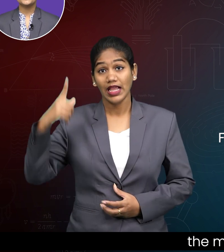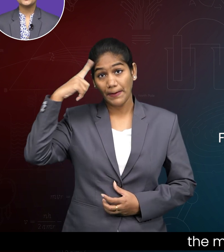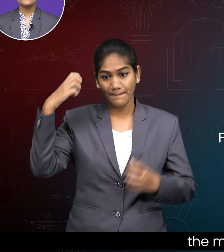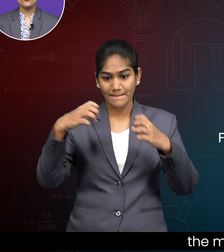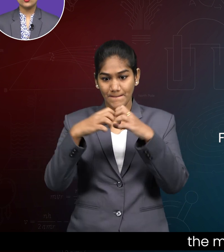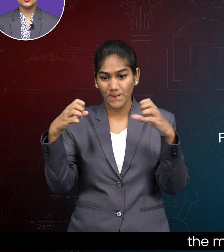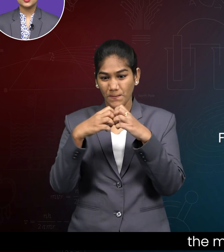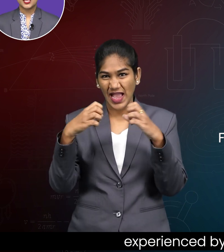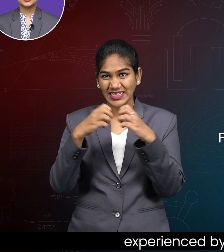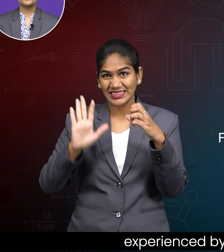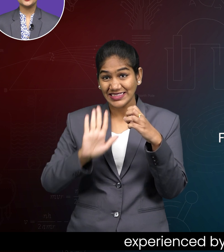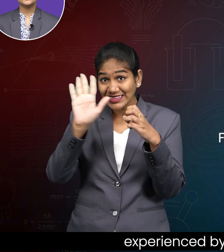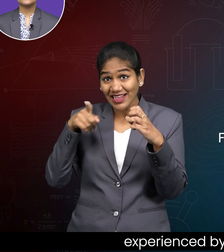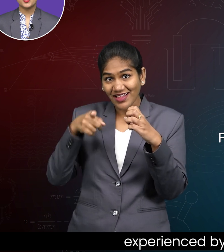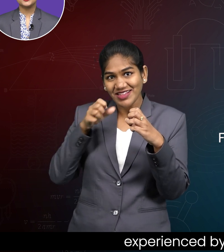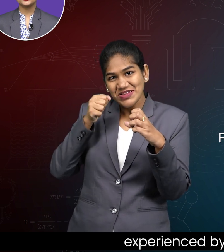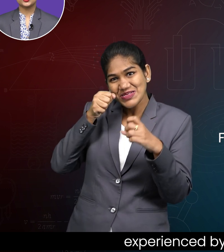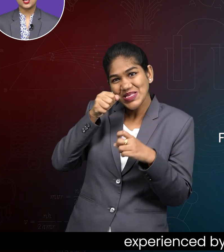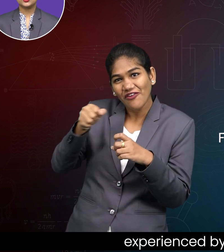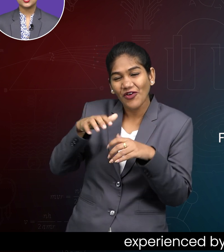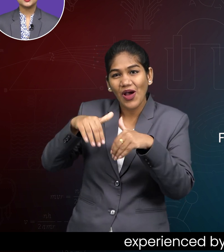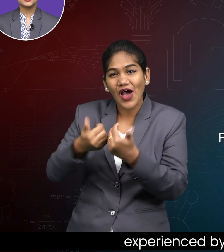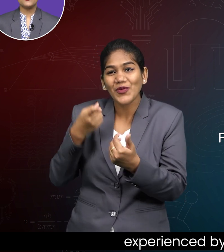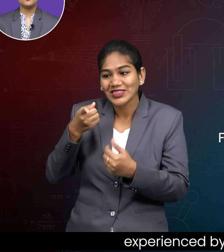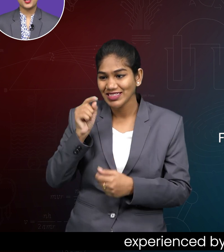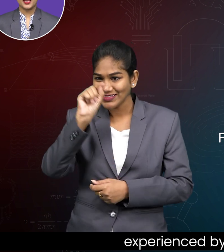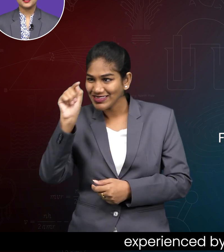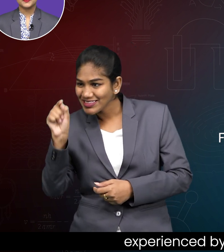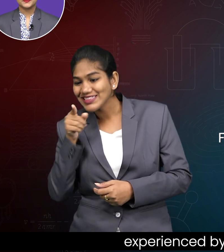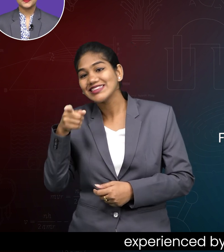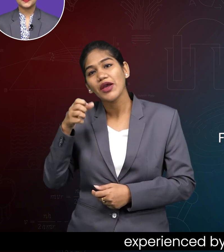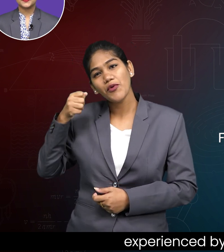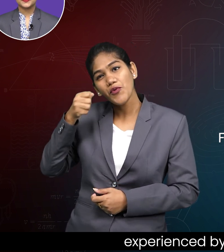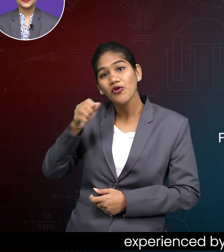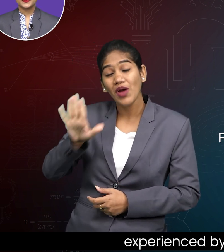the magnetic force experienced by the charge is given by